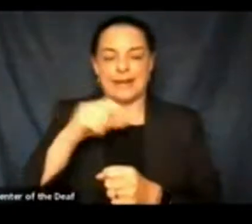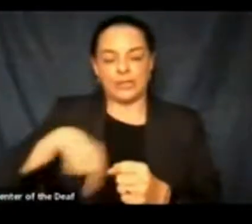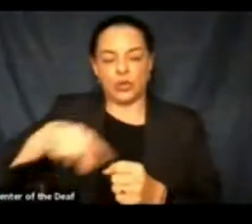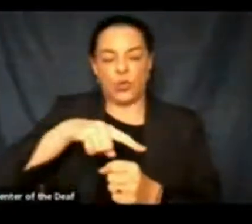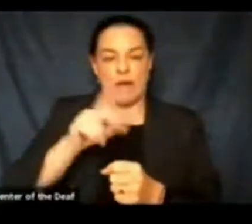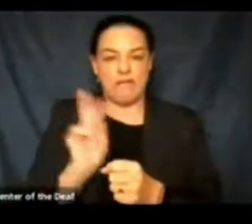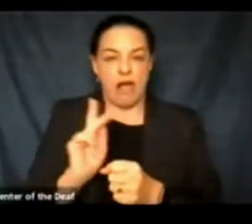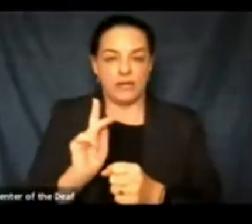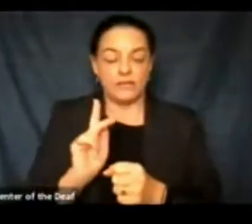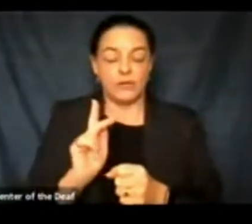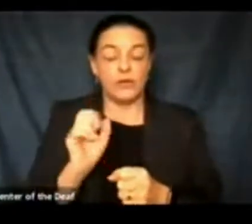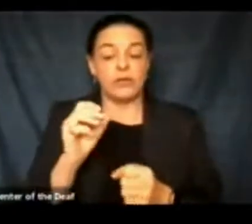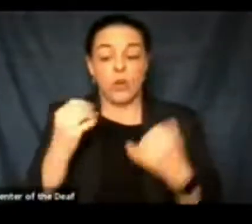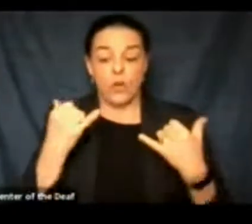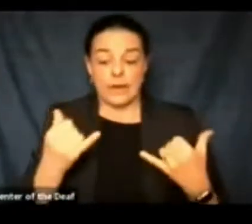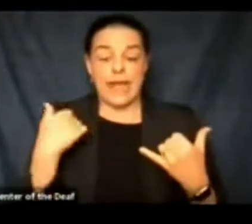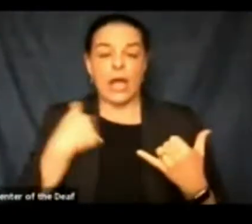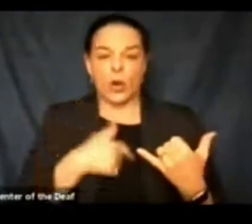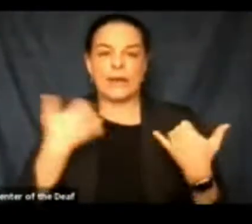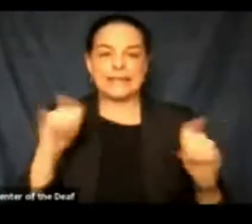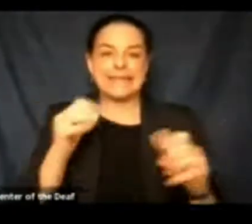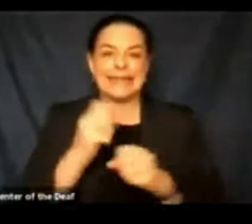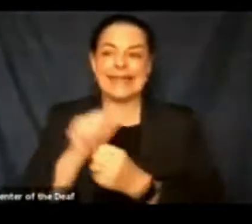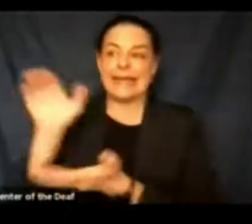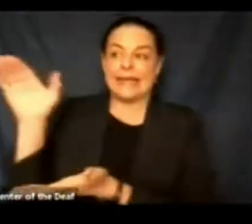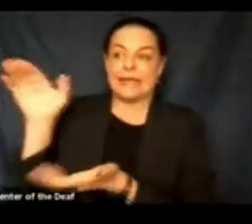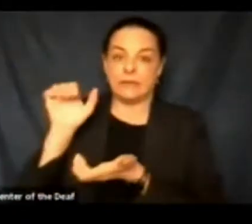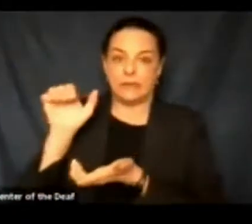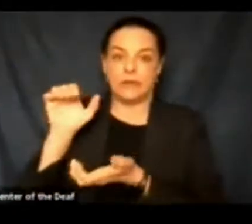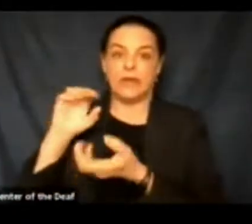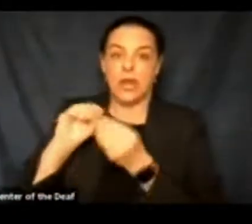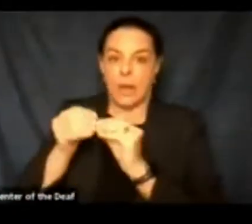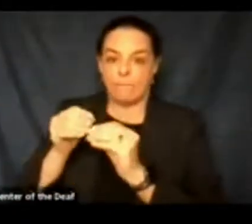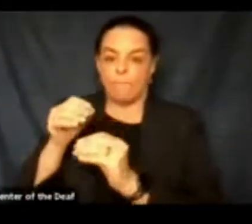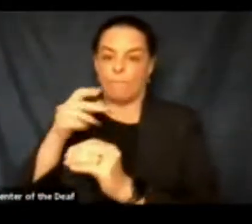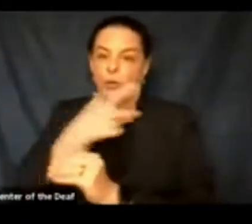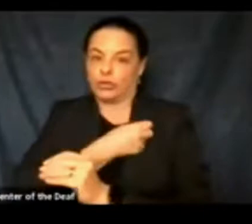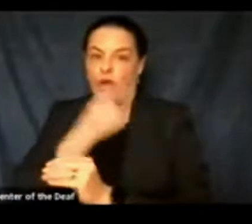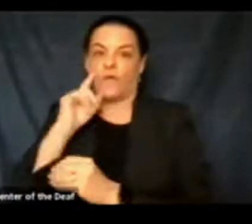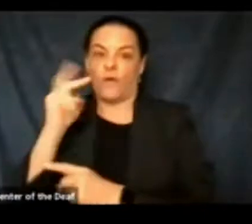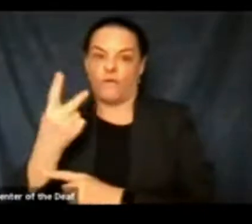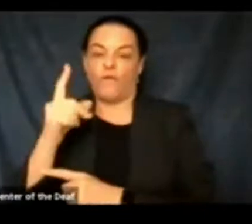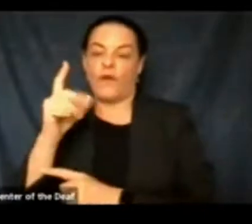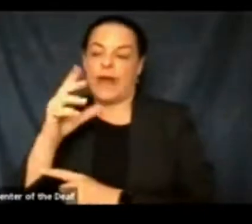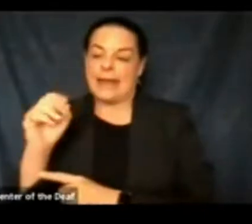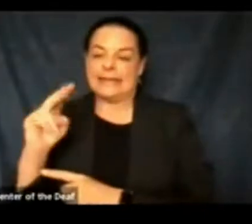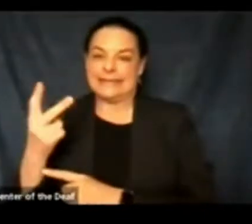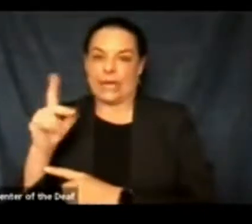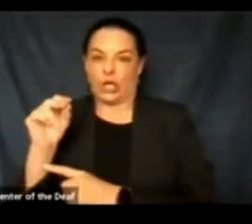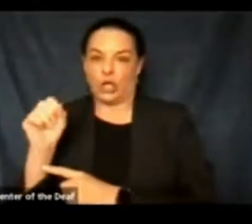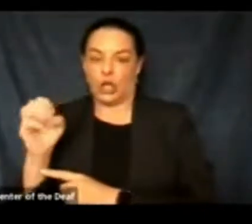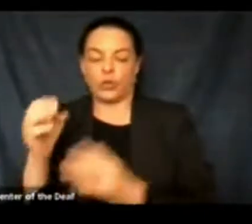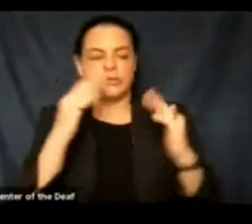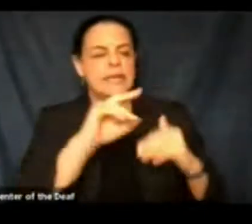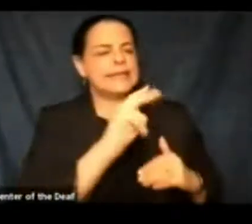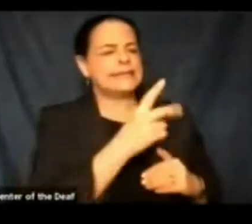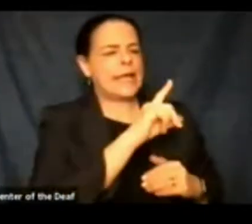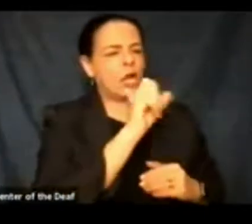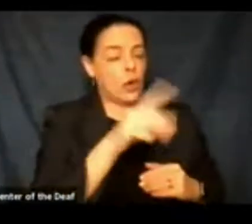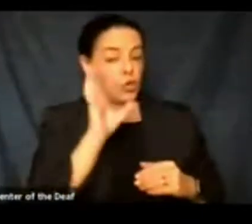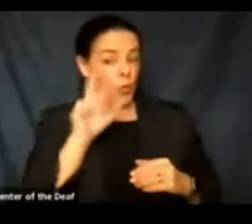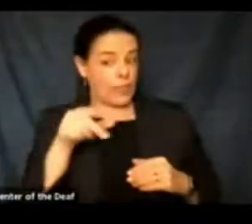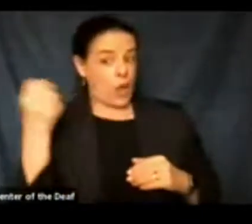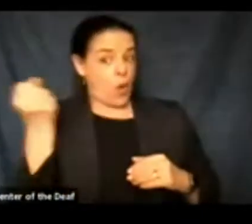are still getting allocations based on first and second dose. Her secondary question was, will KCHD hold back doses for